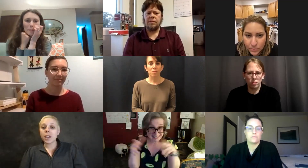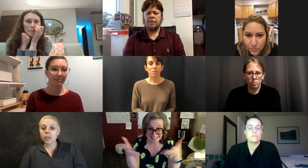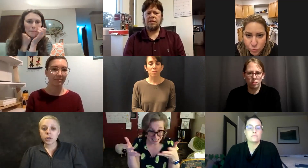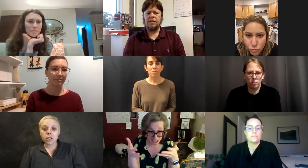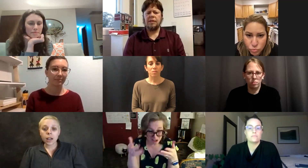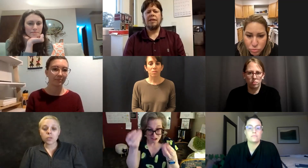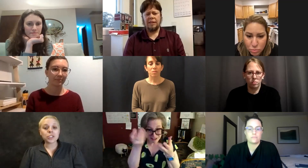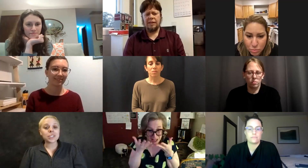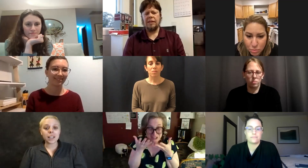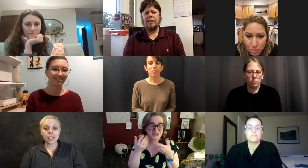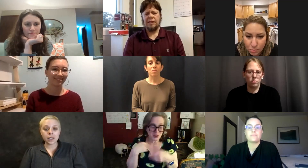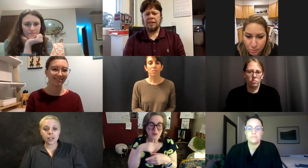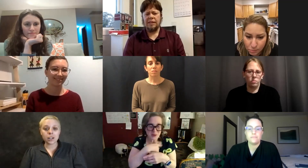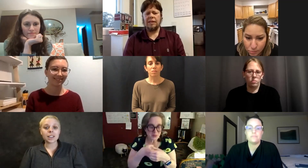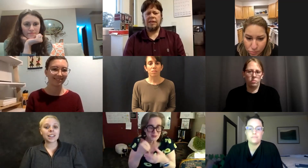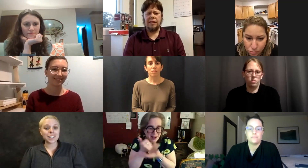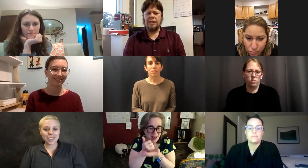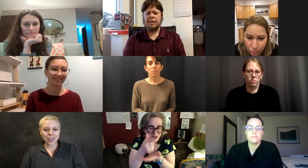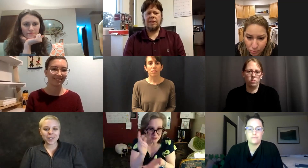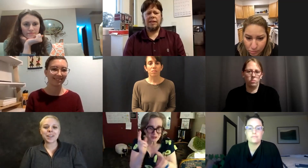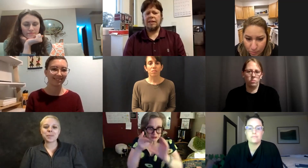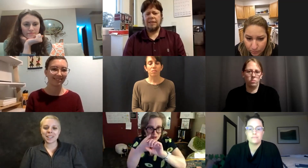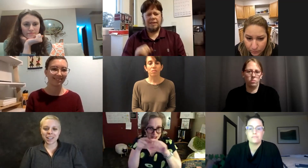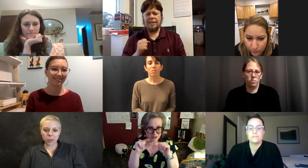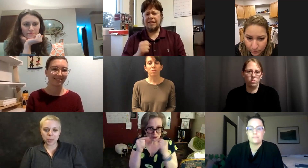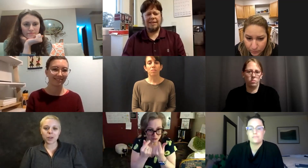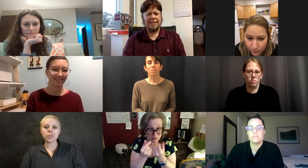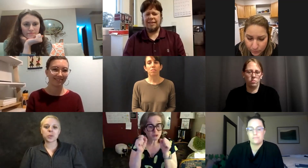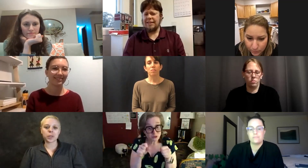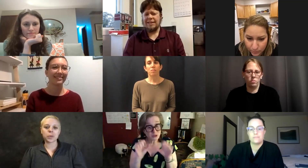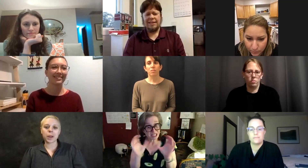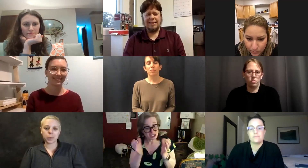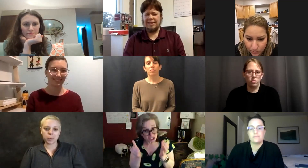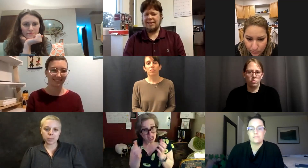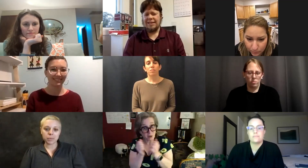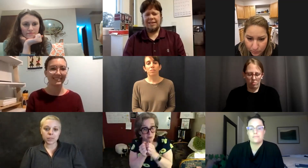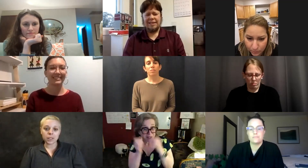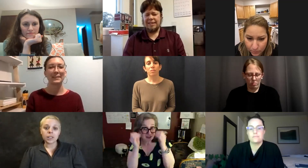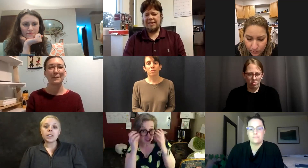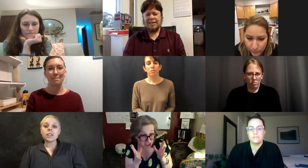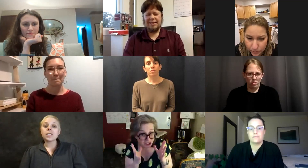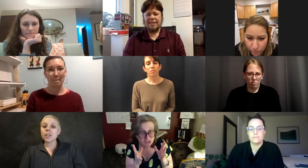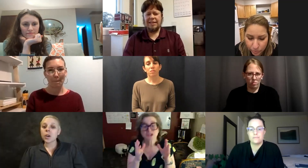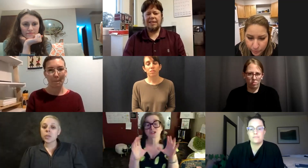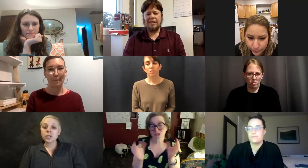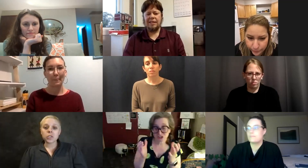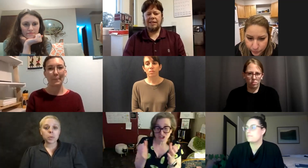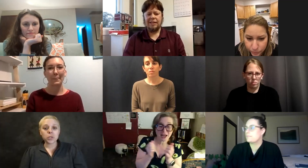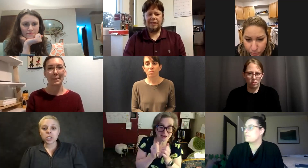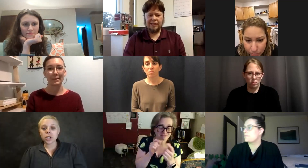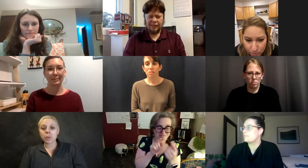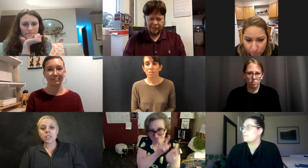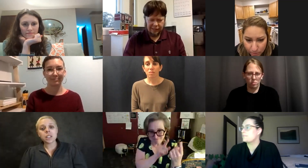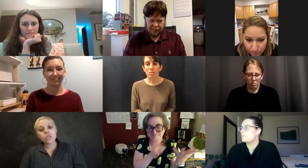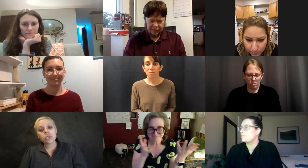if you can't figure it out, just stay here, let us know, and we can help you out to join the right room. So this will give you the